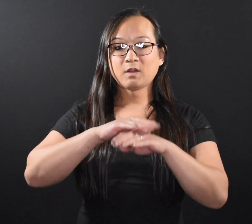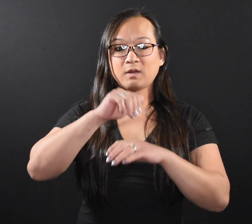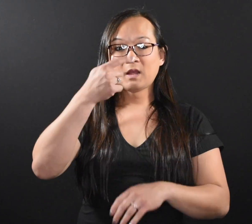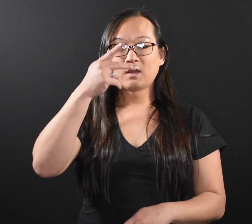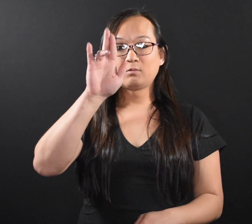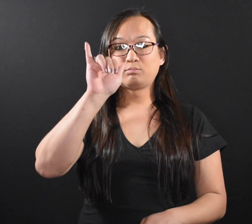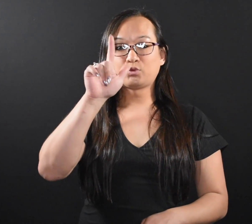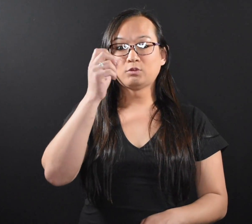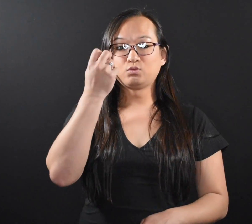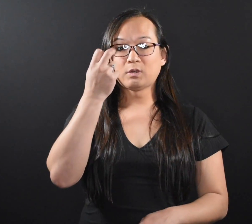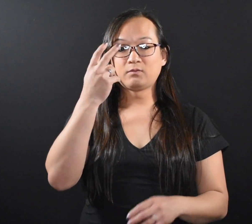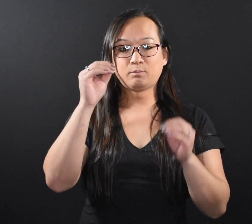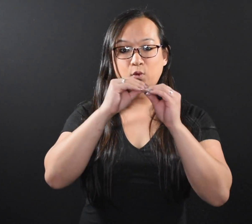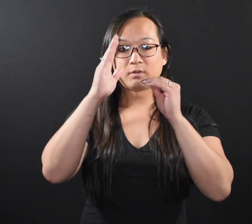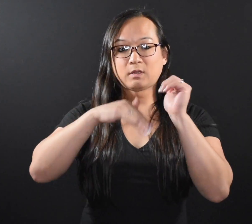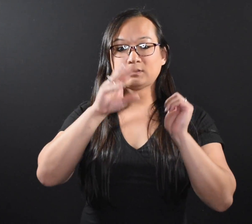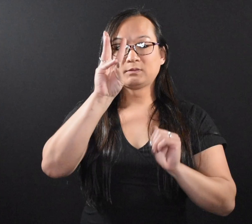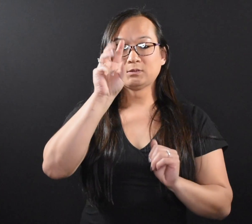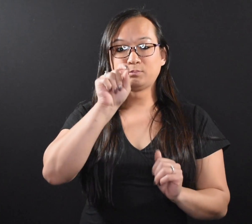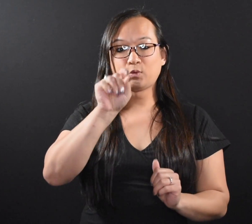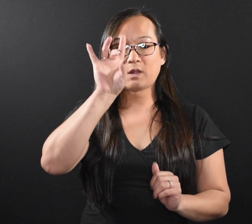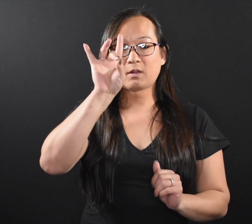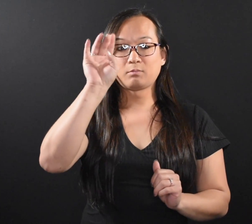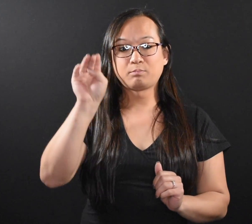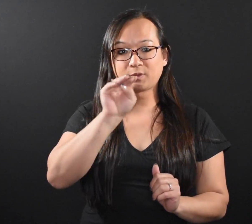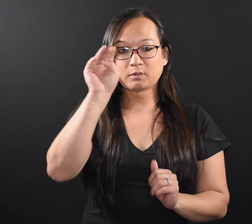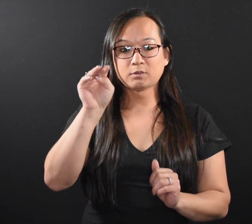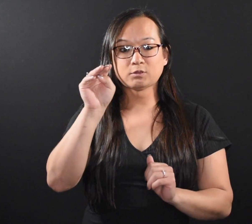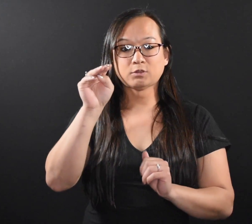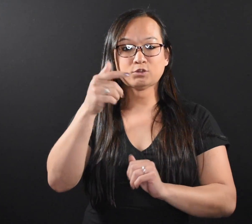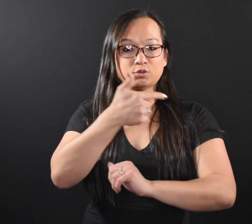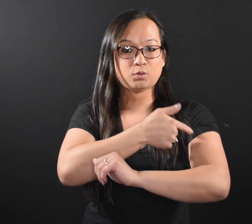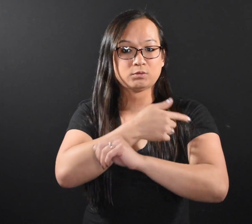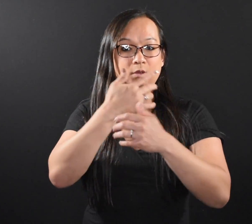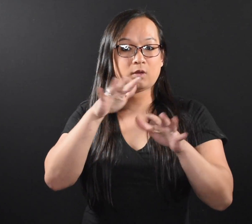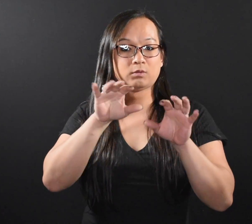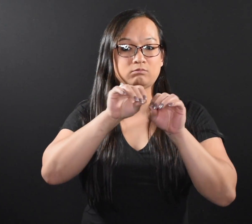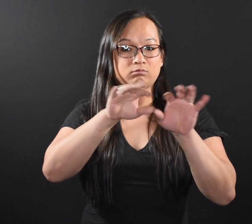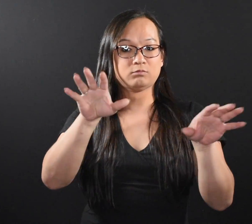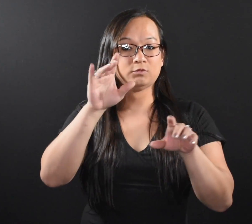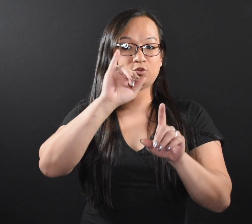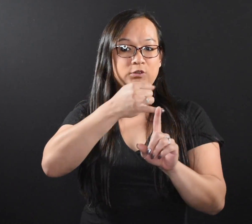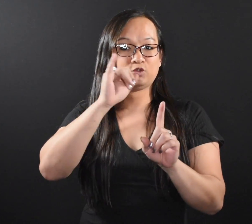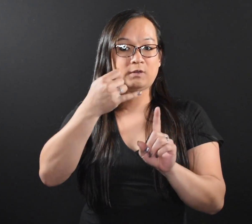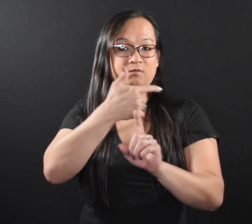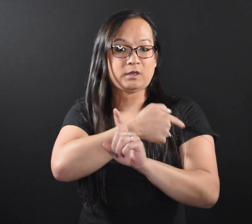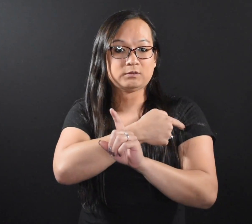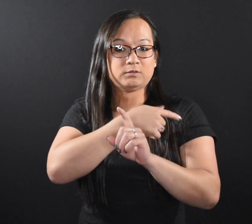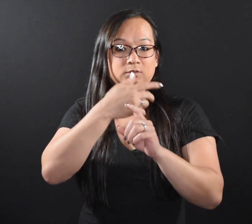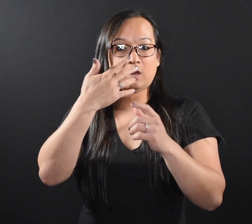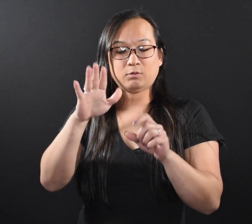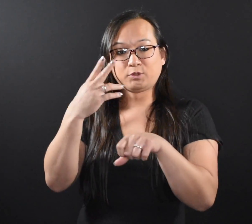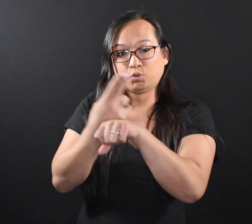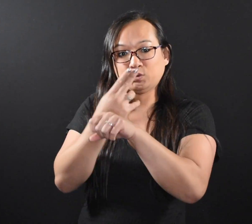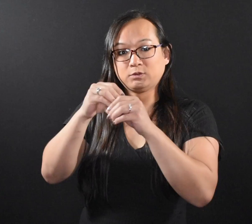As of April 12th, more than 6.8 million doses of the Johnson & Johnson vaccine have